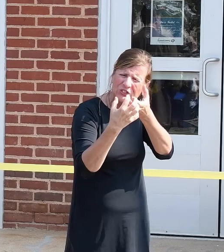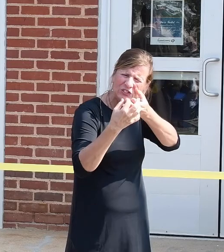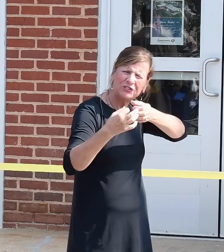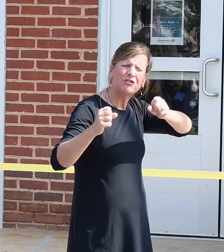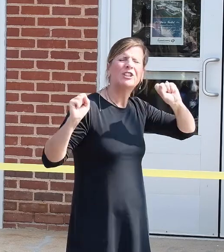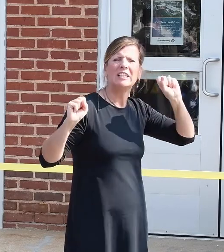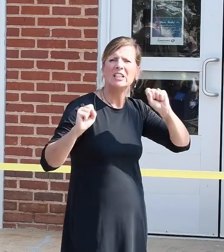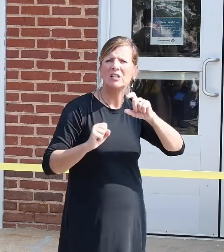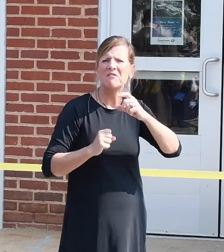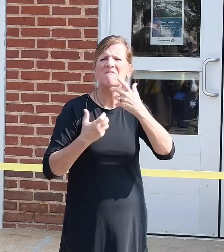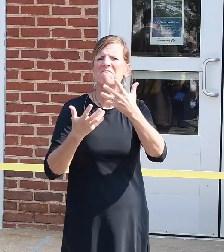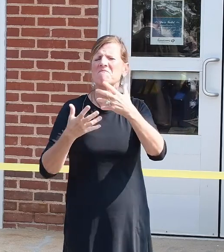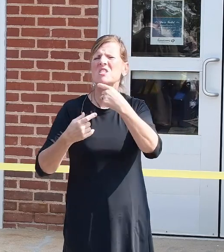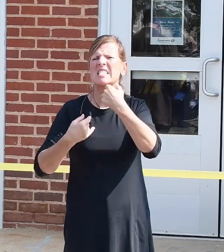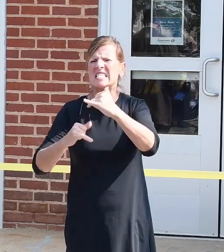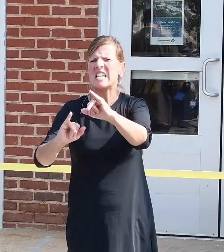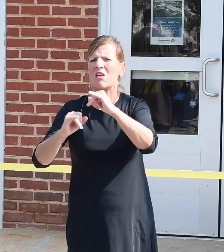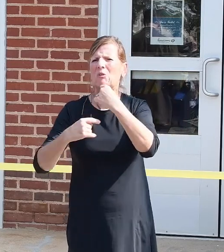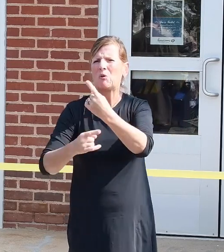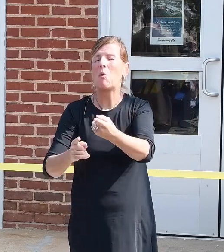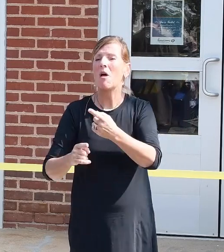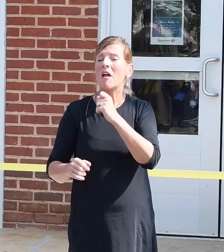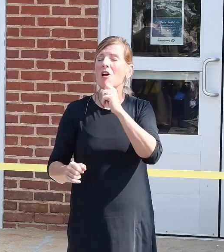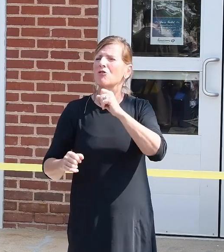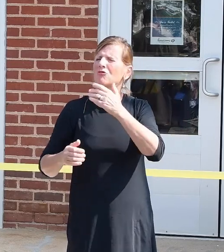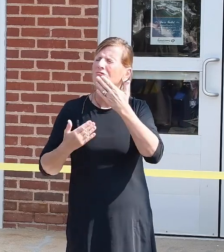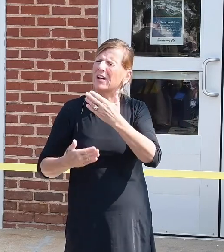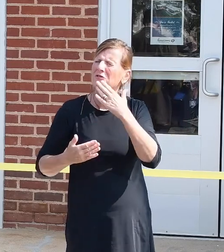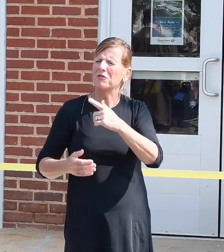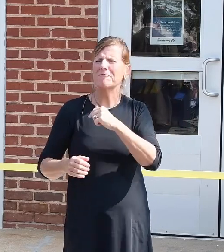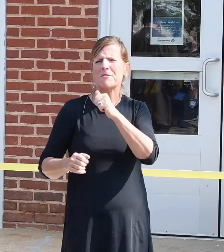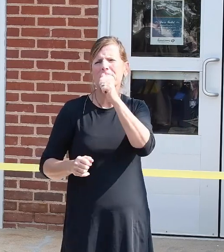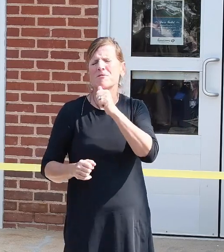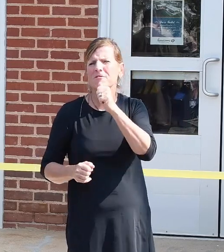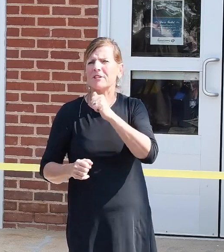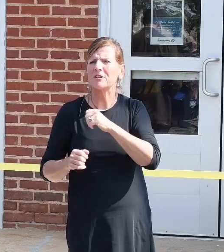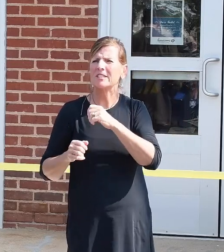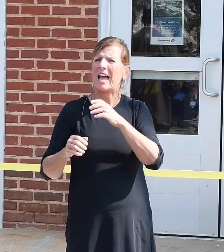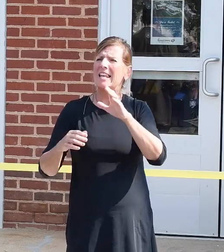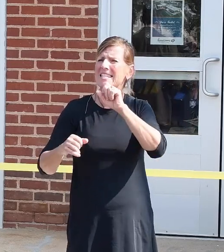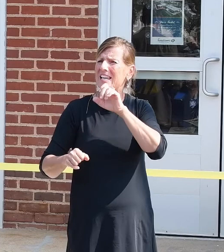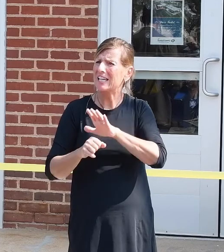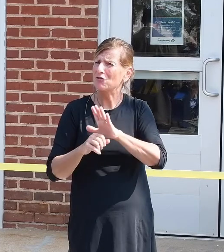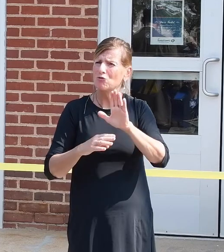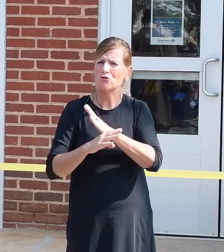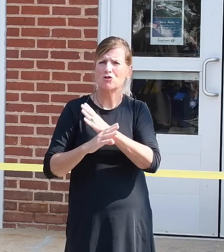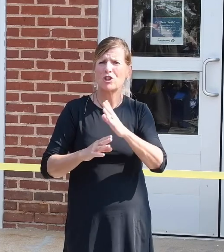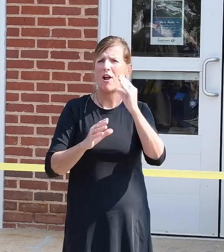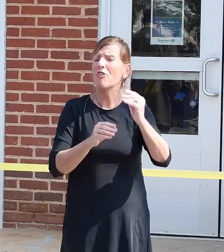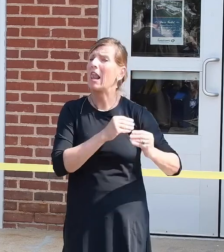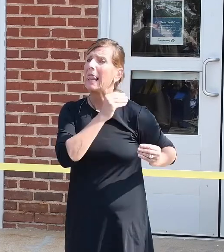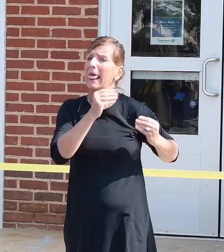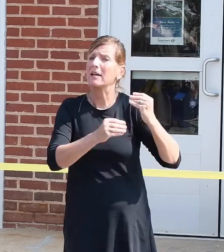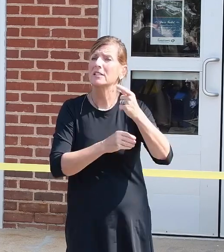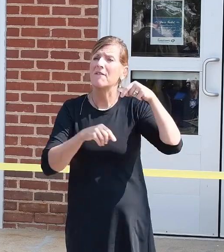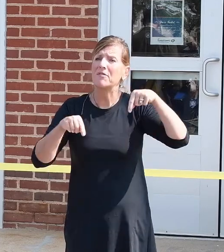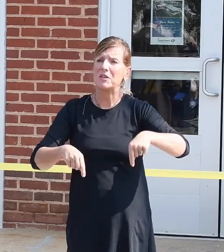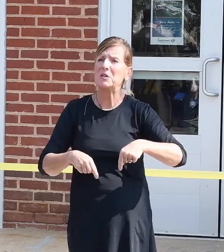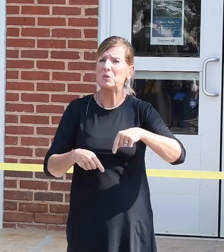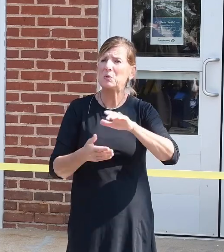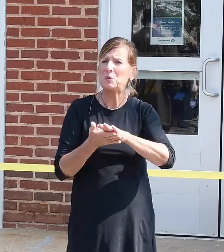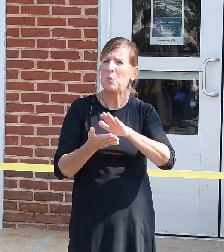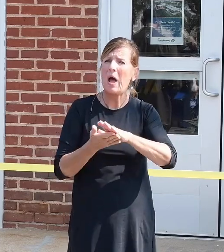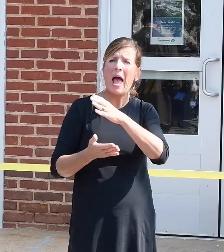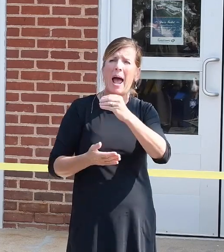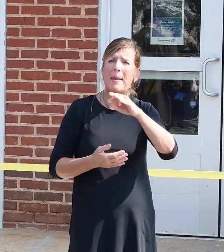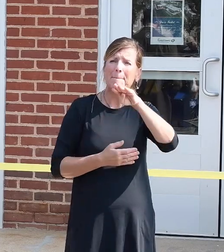and appreciation for its perseverance and dedication to sharing the legacy of the school, and a Maryland native,